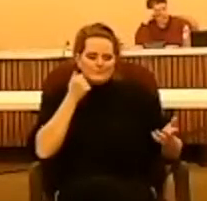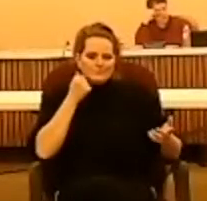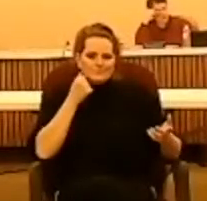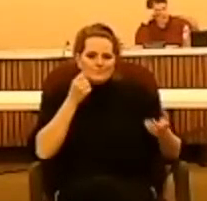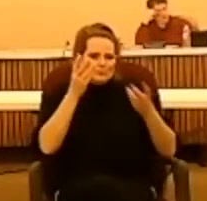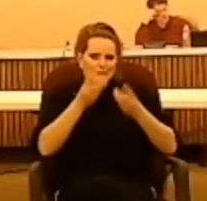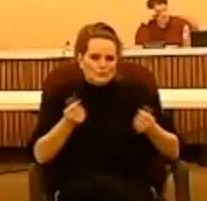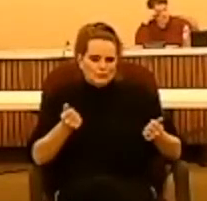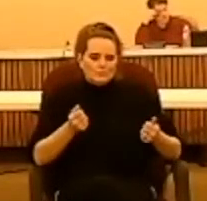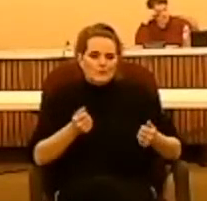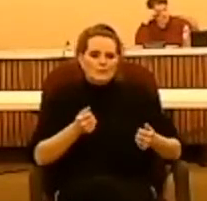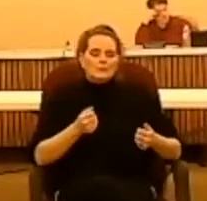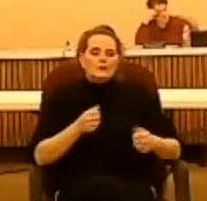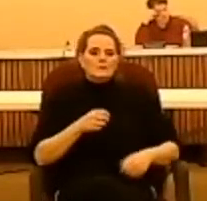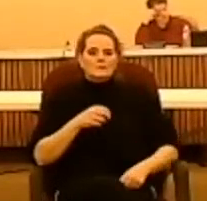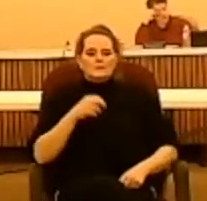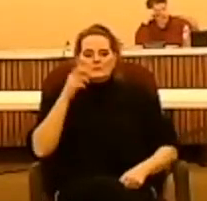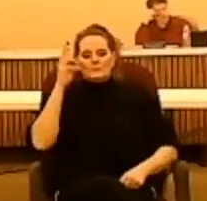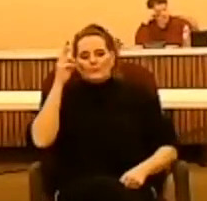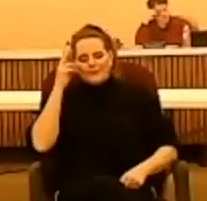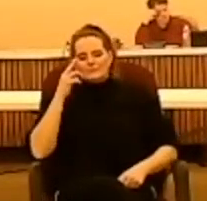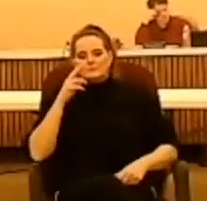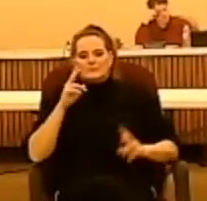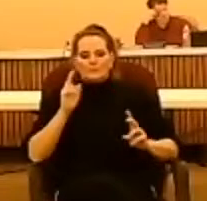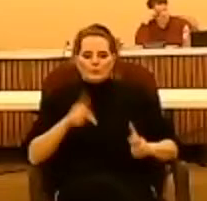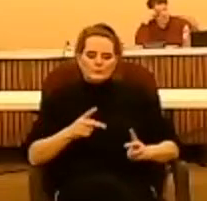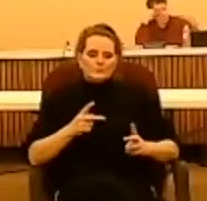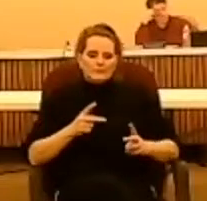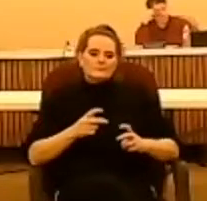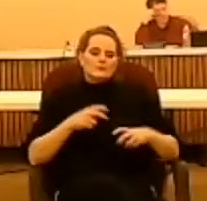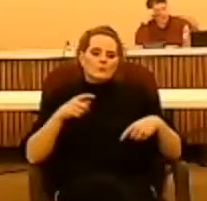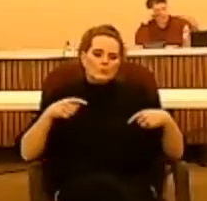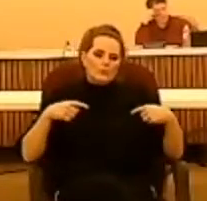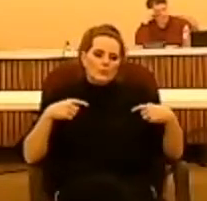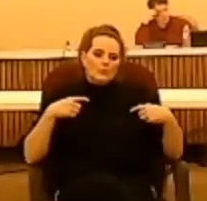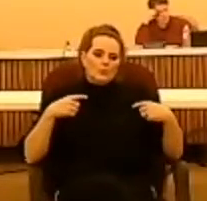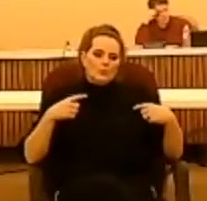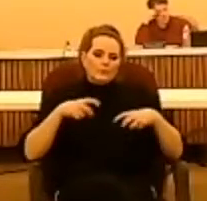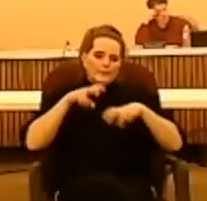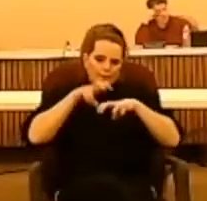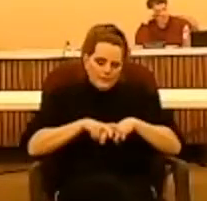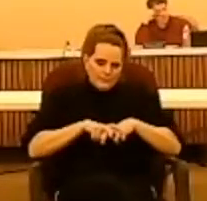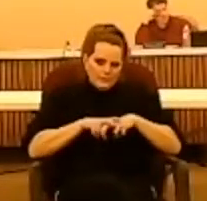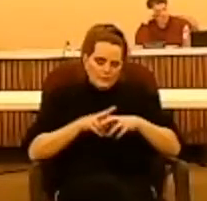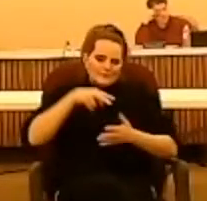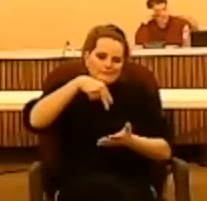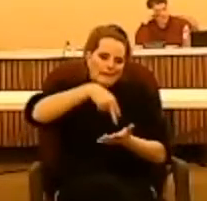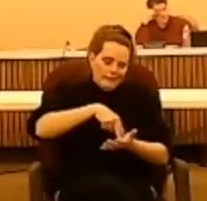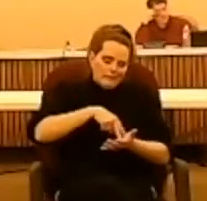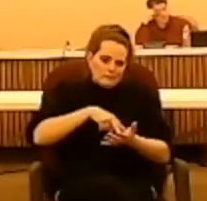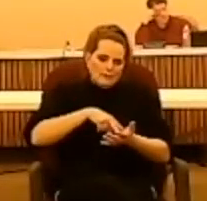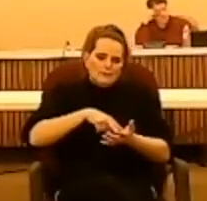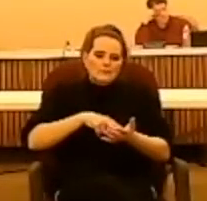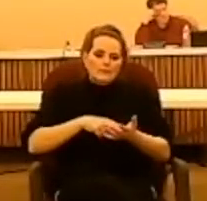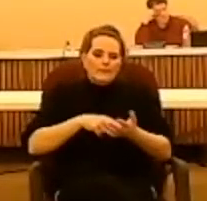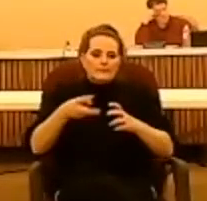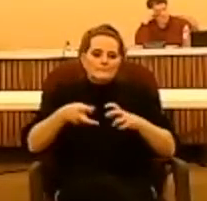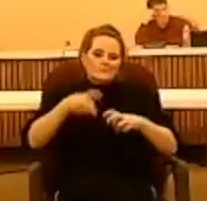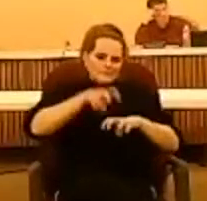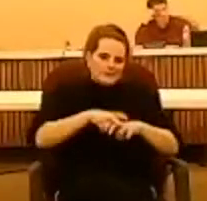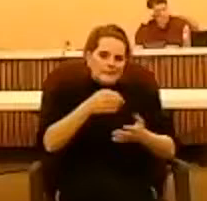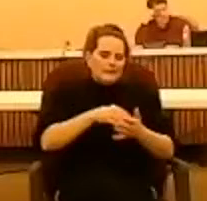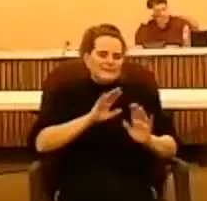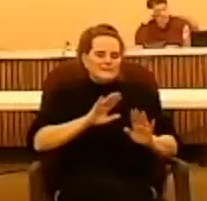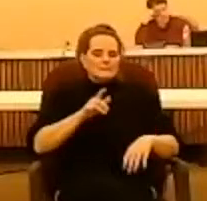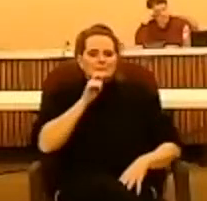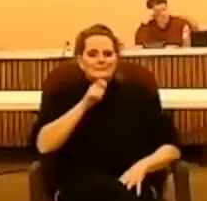person has to get out of the wheelchair, get into the chair glide, lift up, then get back into the chair. And so when we